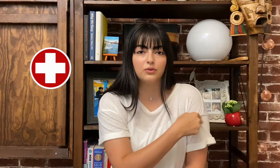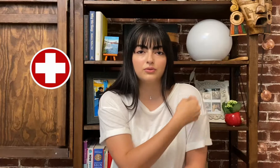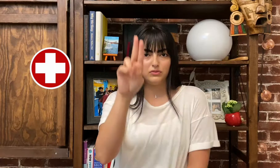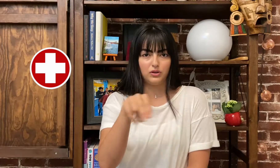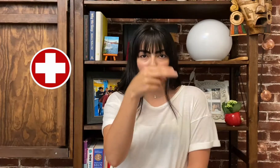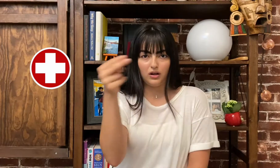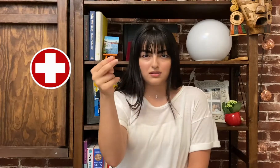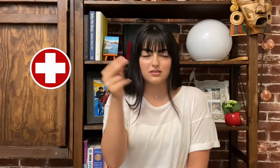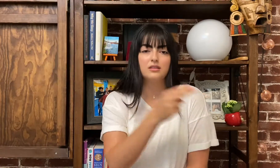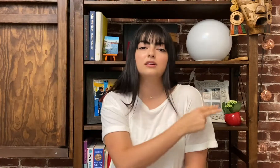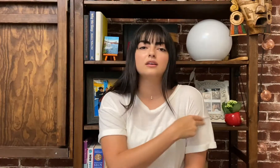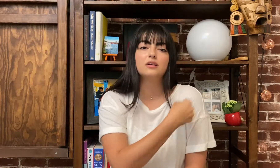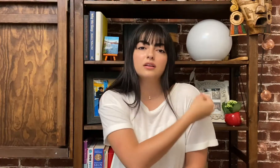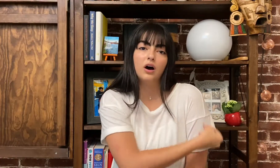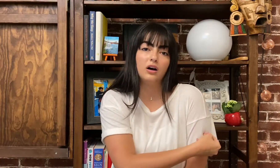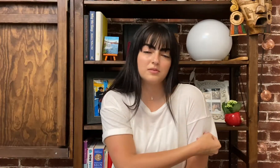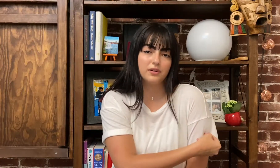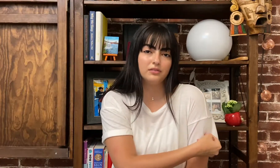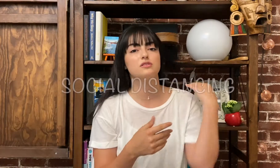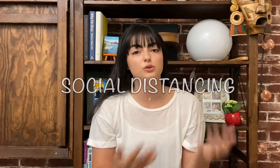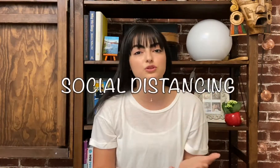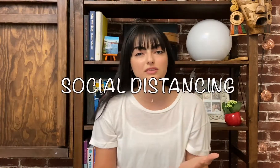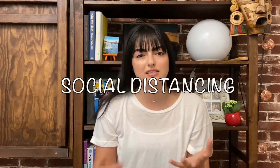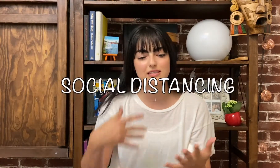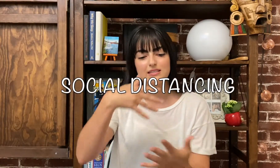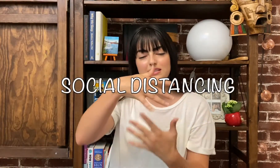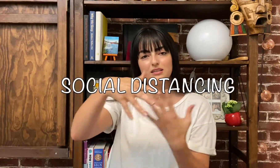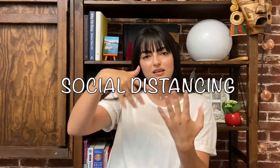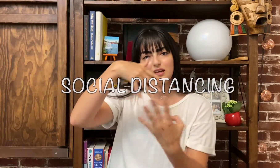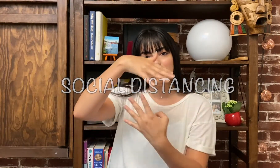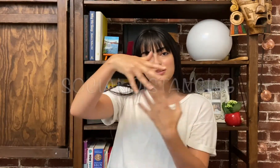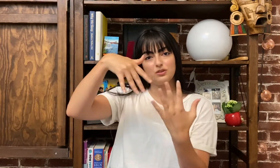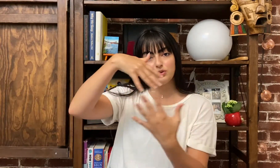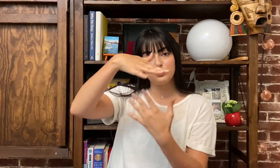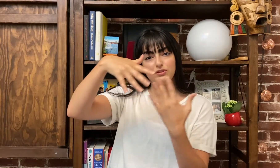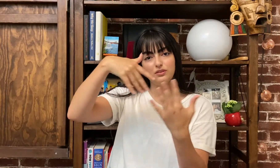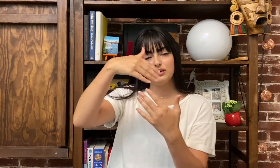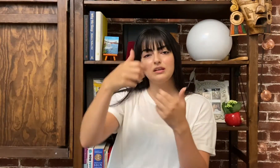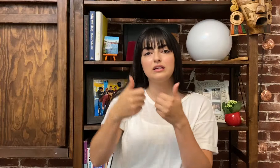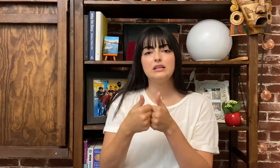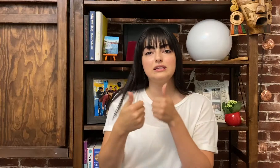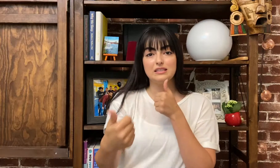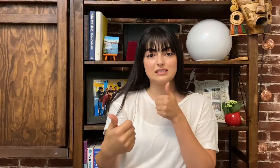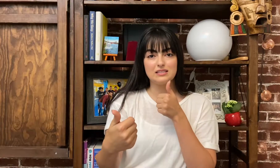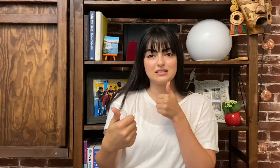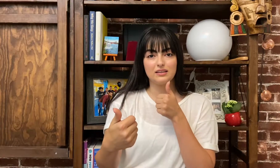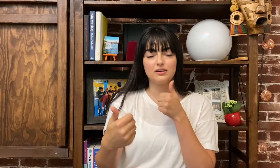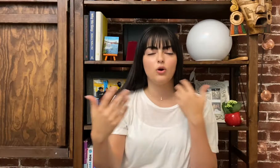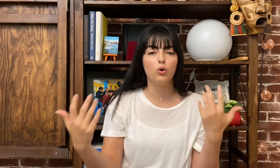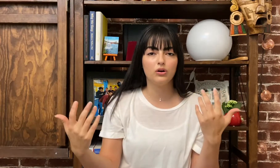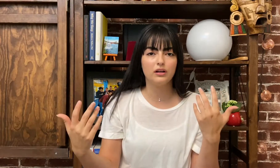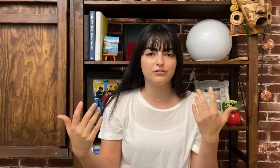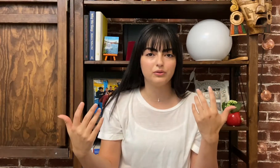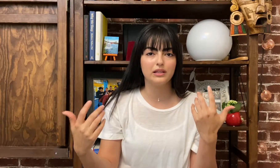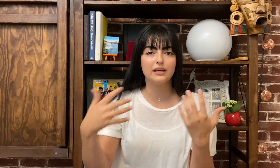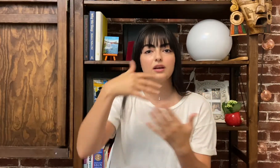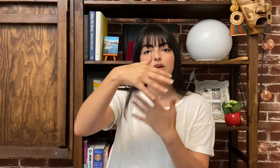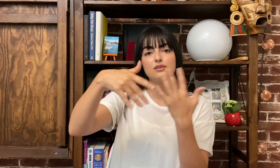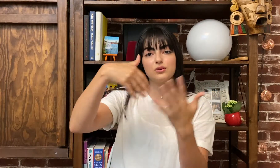the cross, hospital. Social distancing, social distancing. Or if you would like,